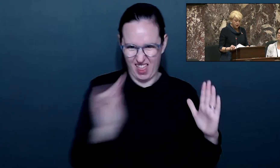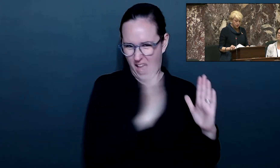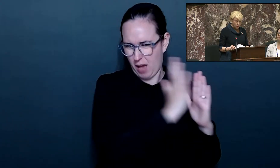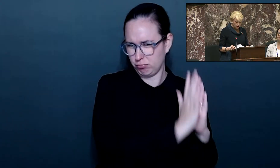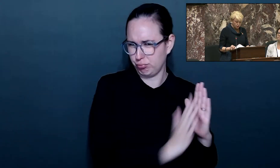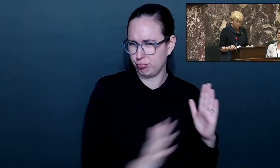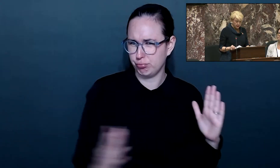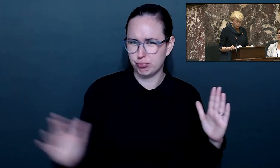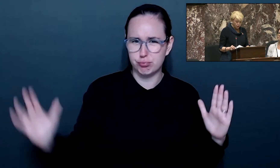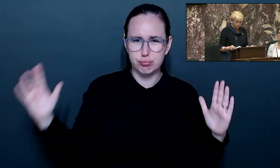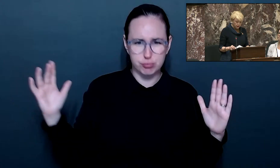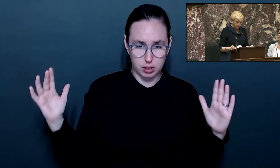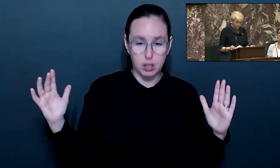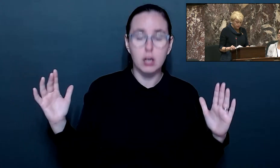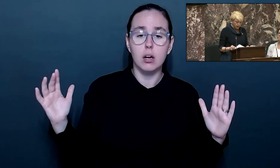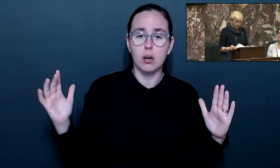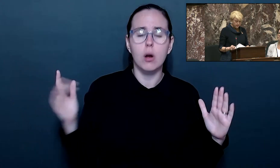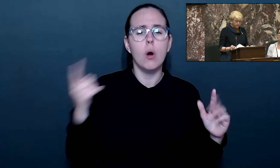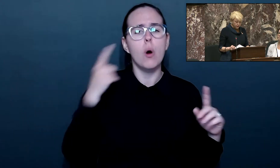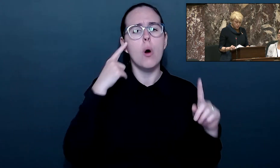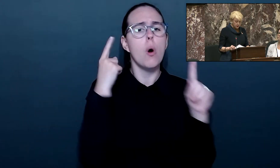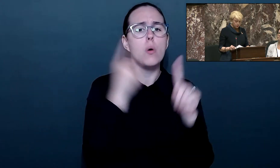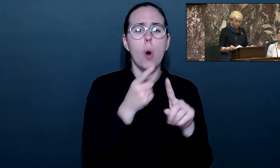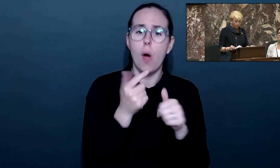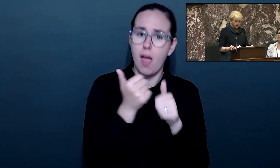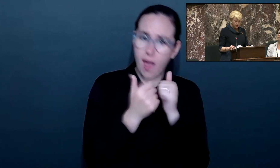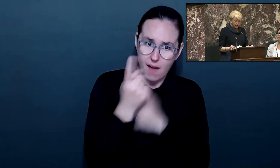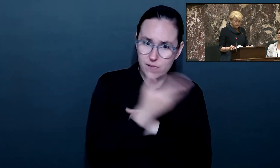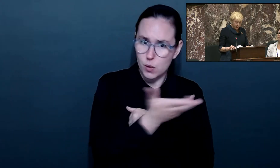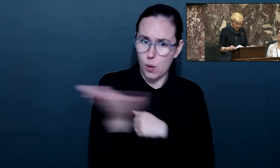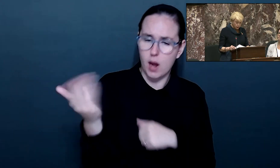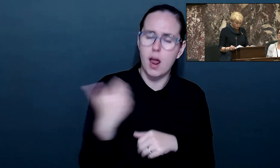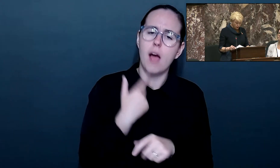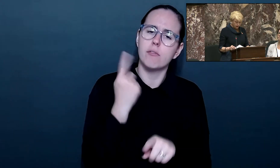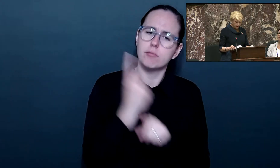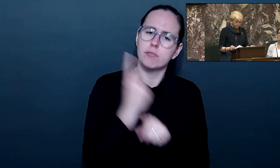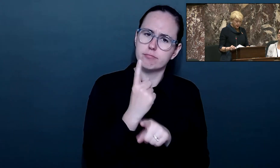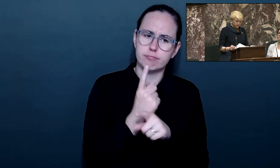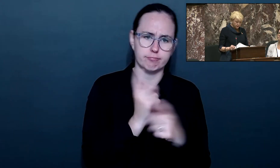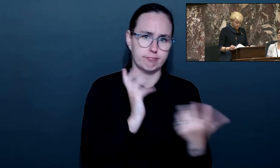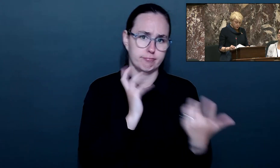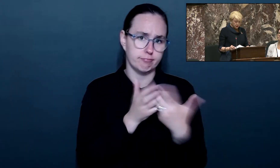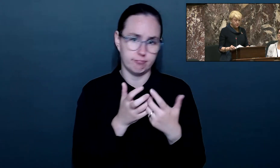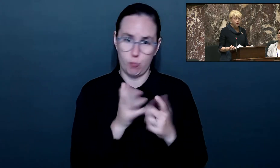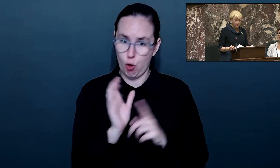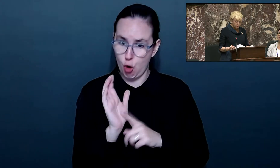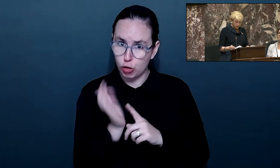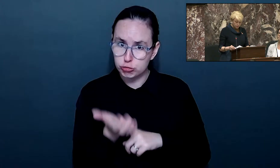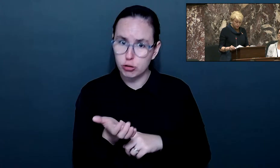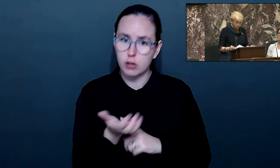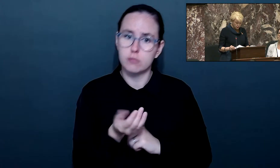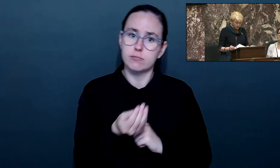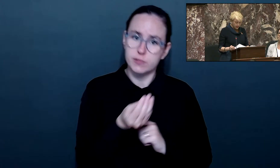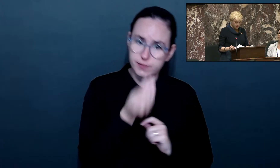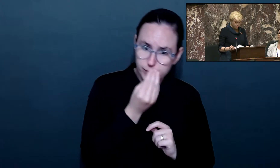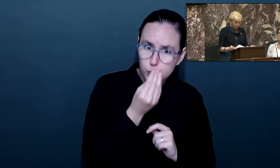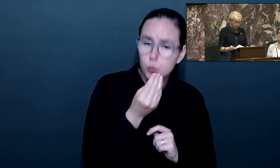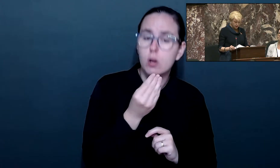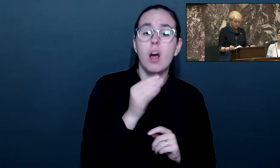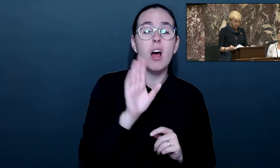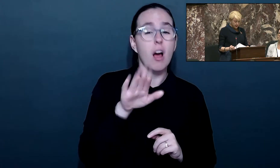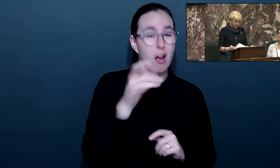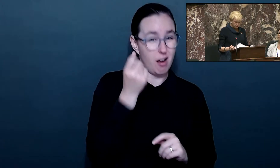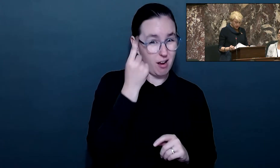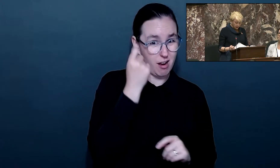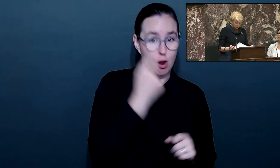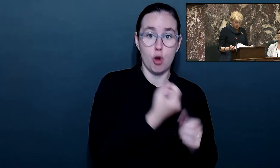access to culturally appropriate food, that food is grown and made locally, that food is affordable to produce and to